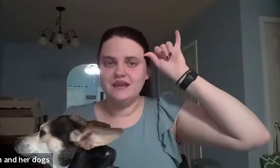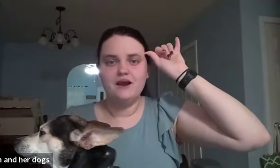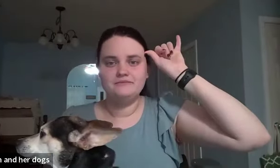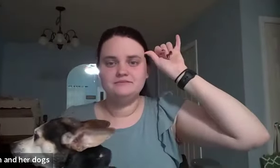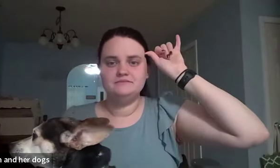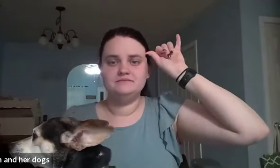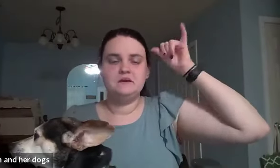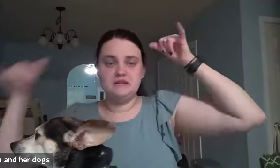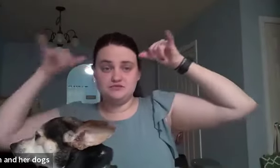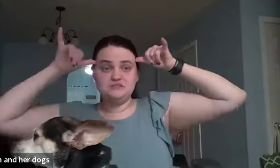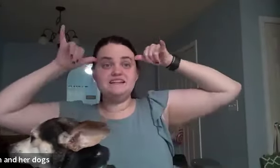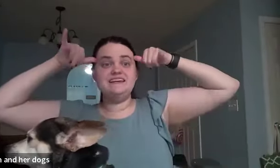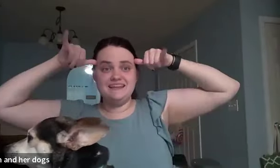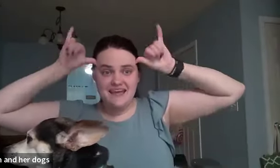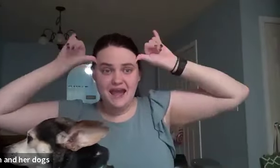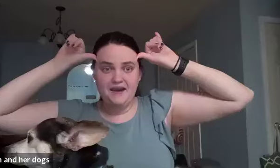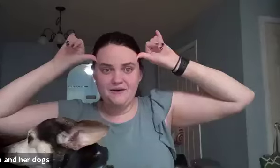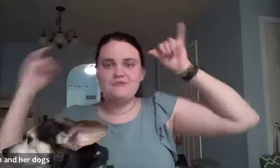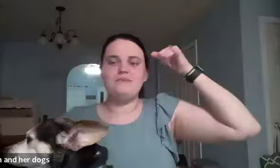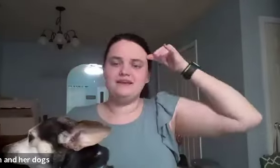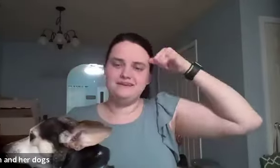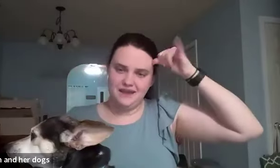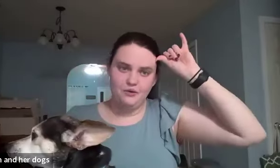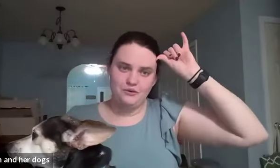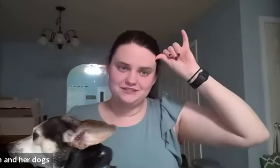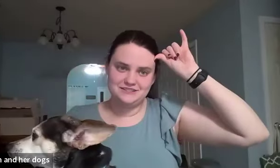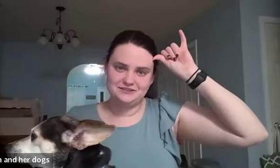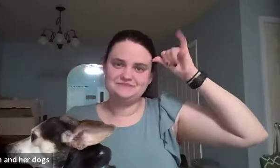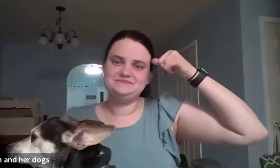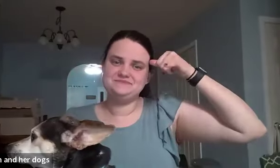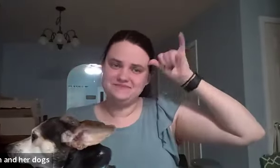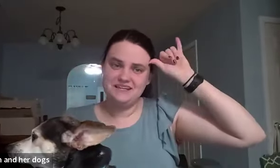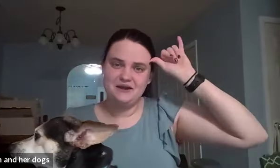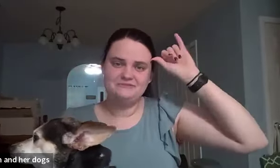cow. But it's really cow, but cow works too. Cow.